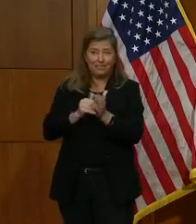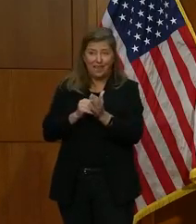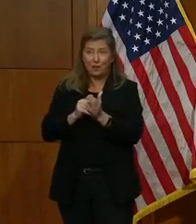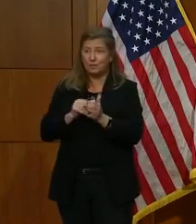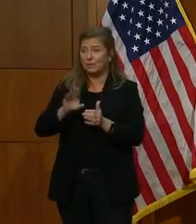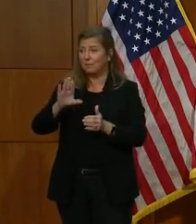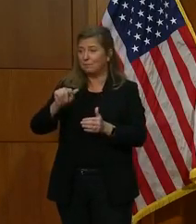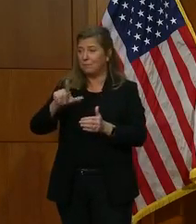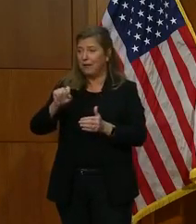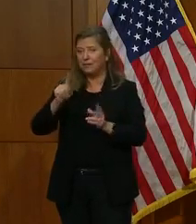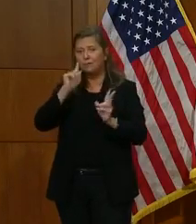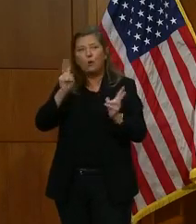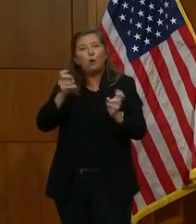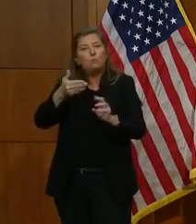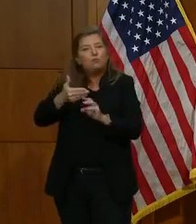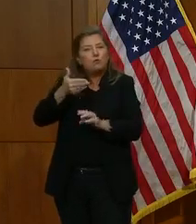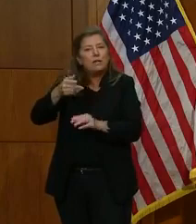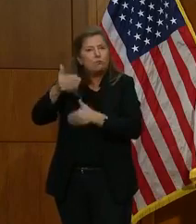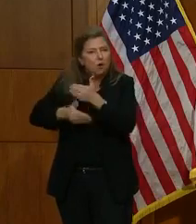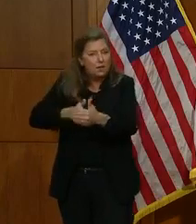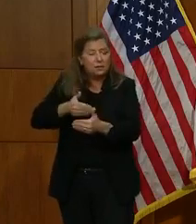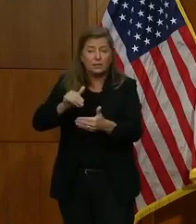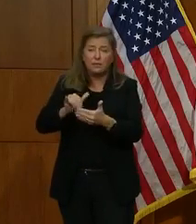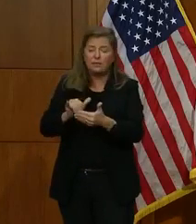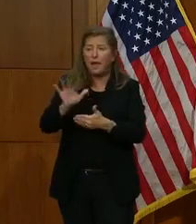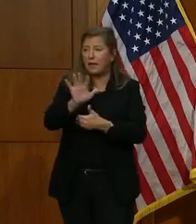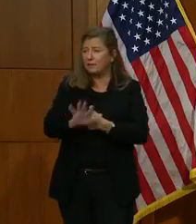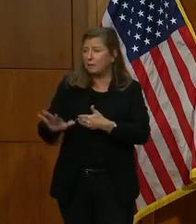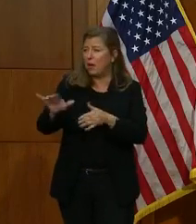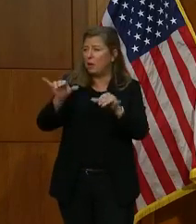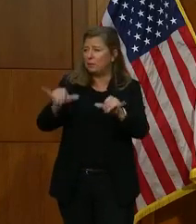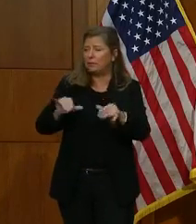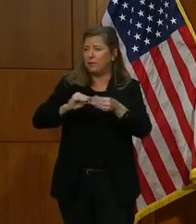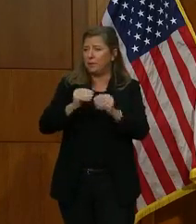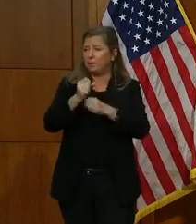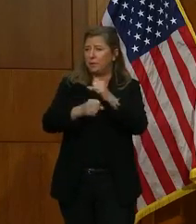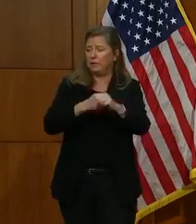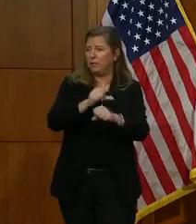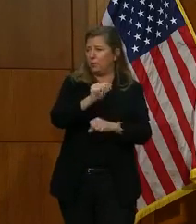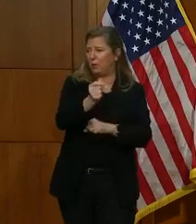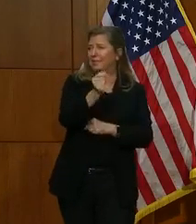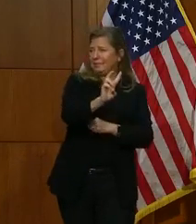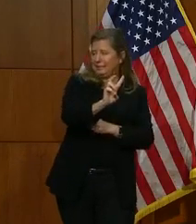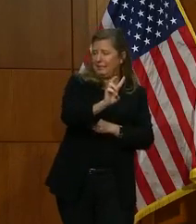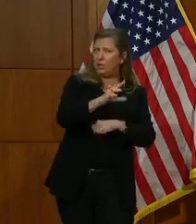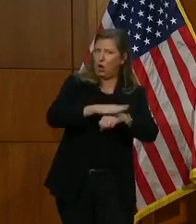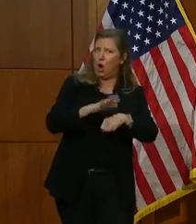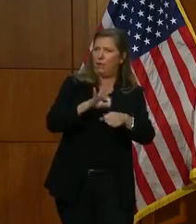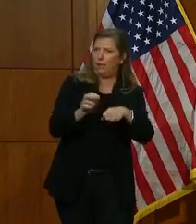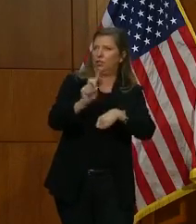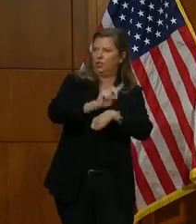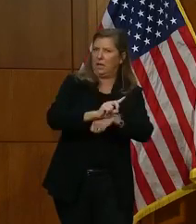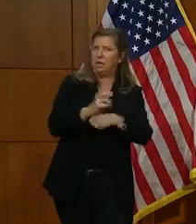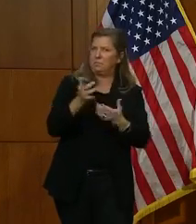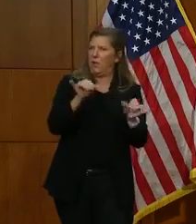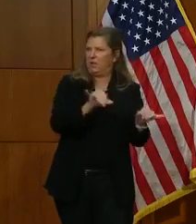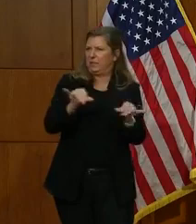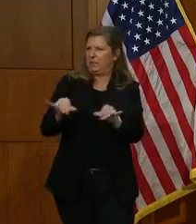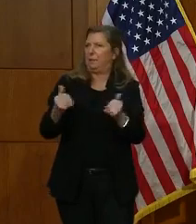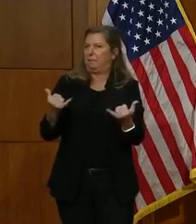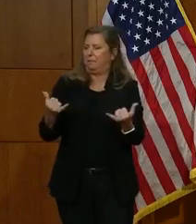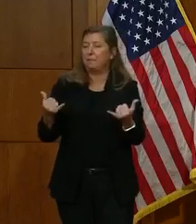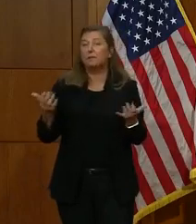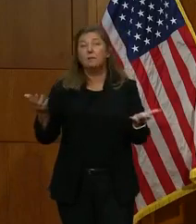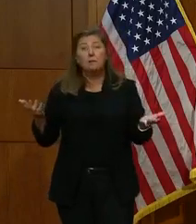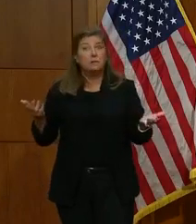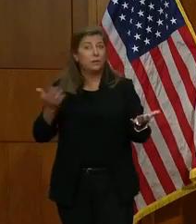there to pre-process, which is about where we were in 2016 on Election Day. And so